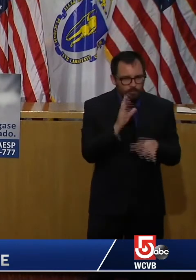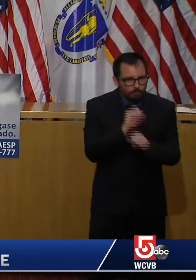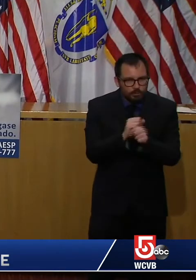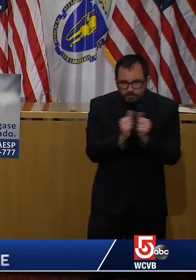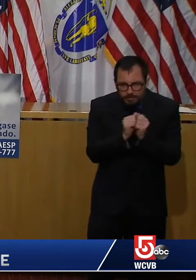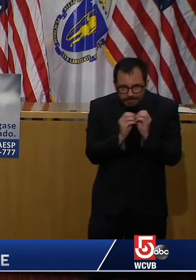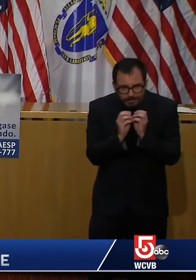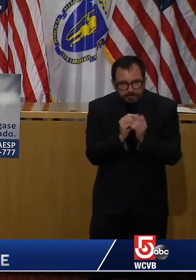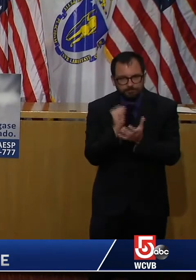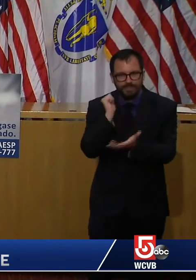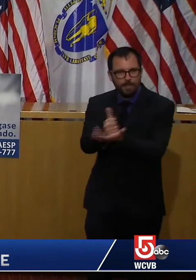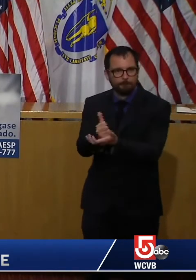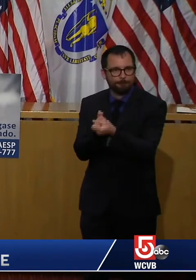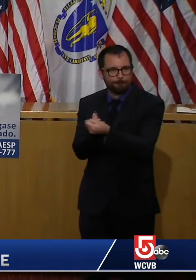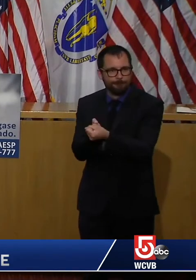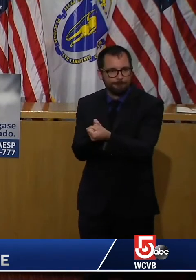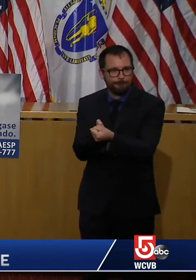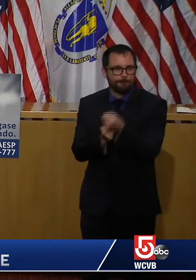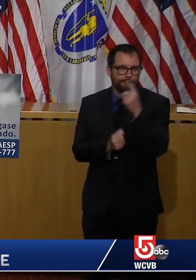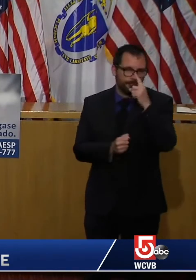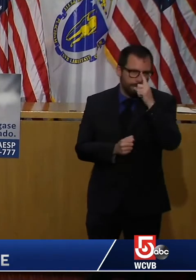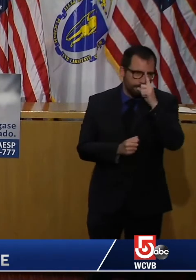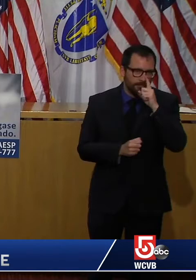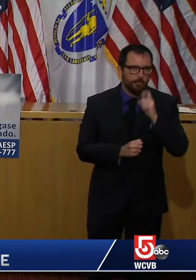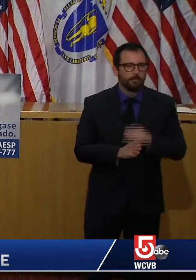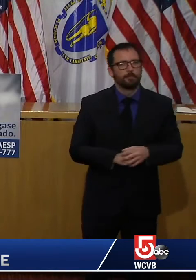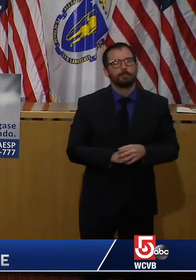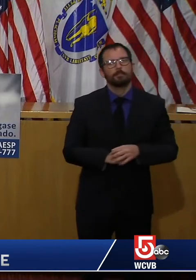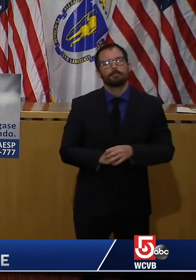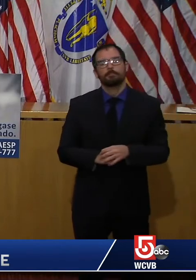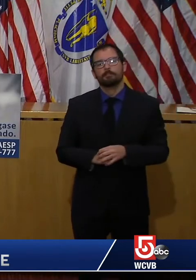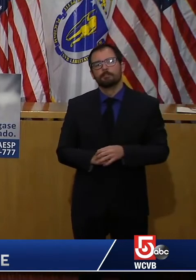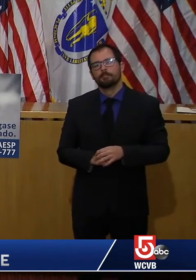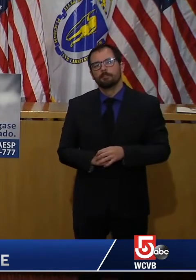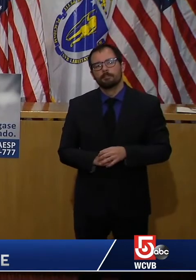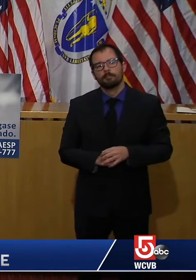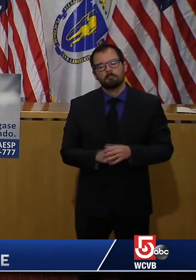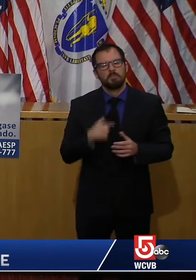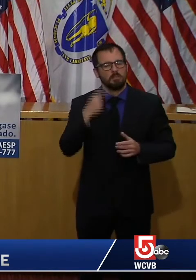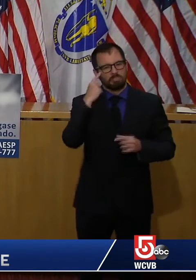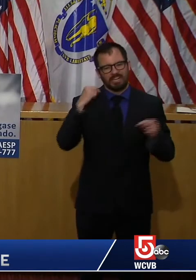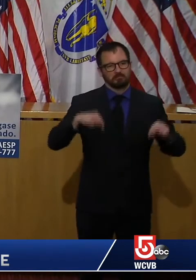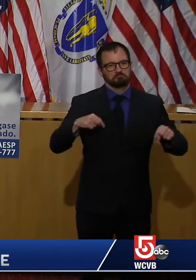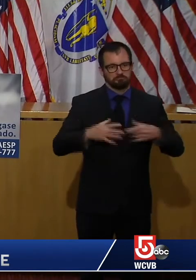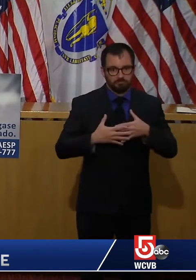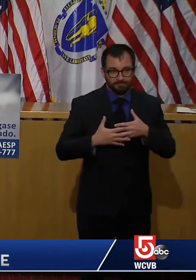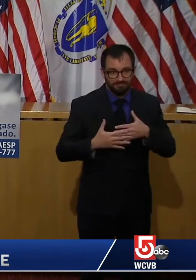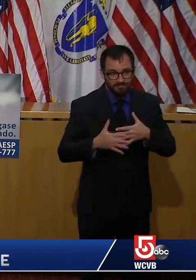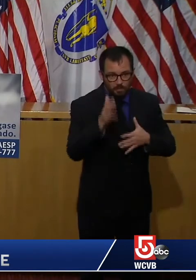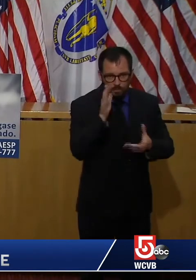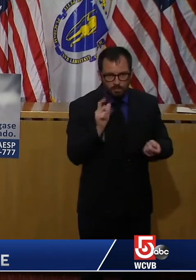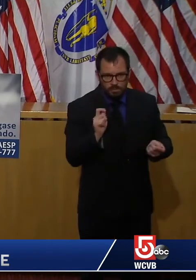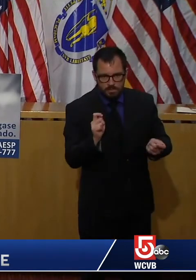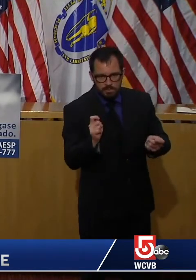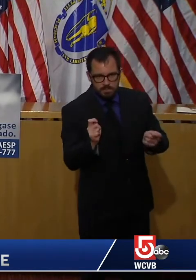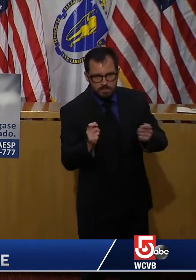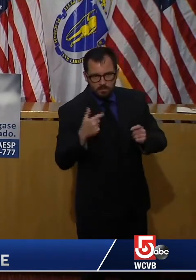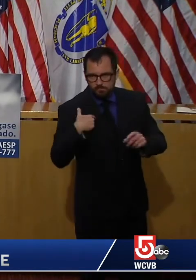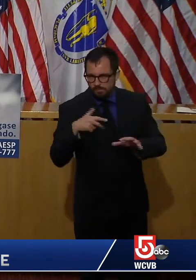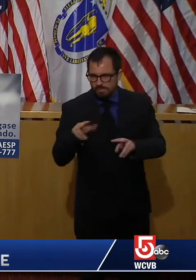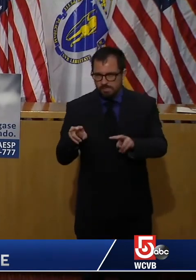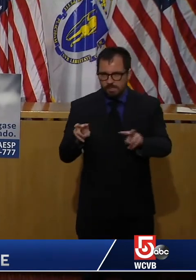this is going to be a major piece of our initiative to slow the spread, especially if we start thinking